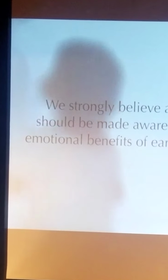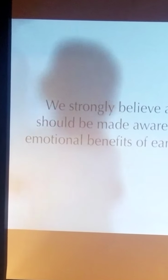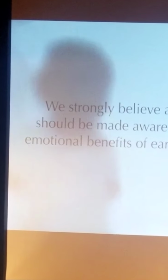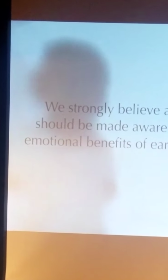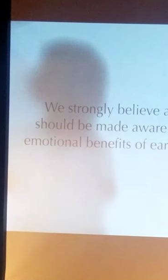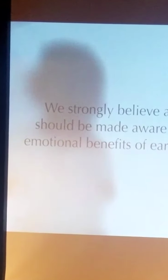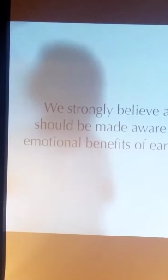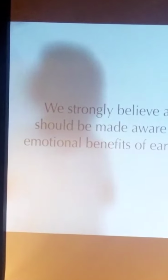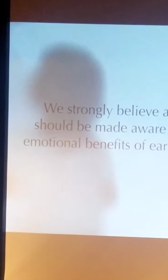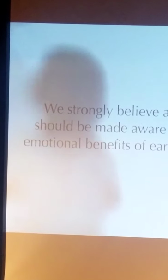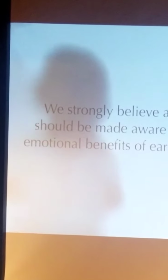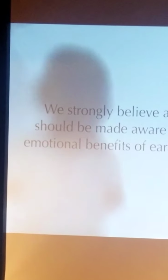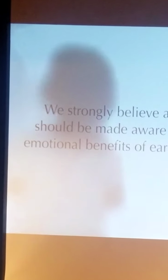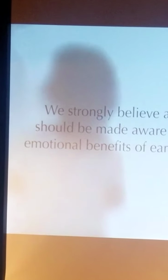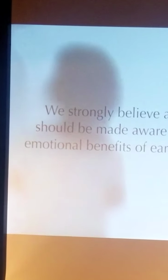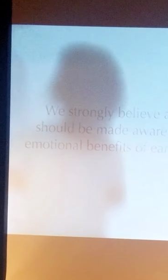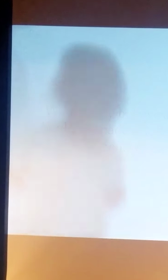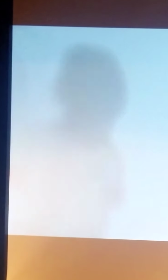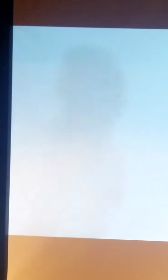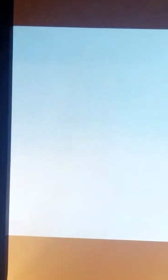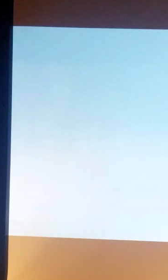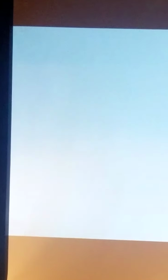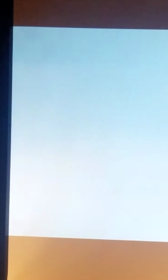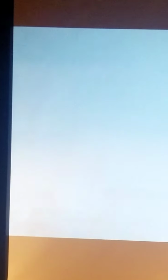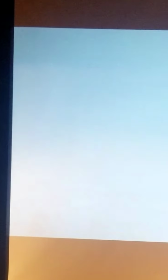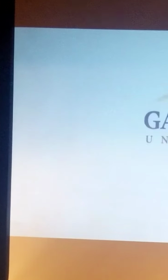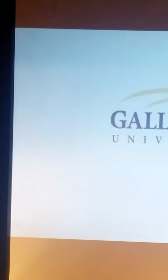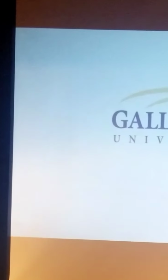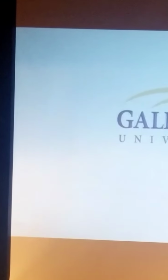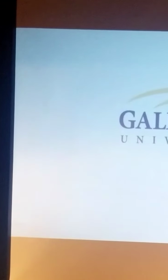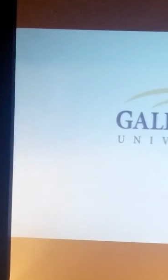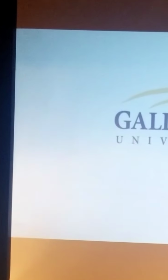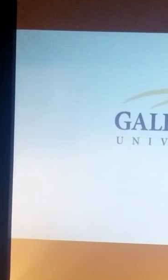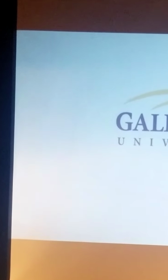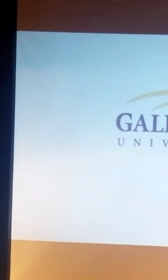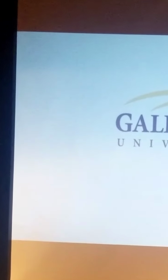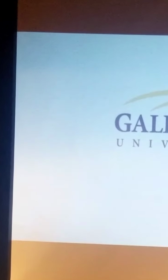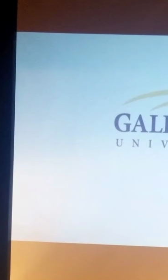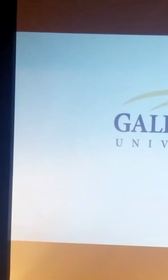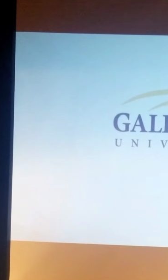strongly believe that all parents of deaf children should be believed too fast.